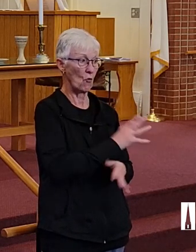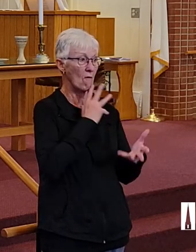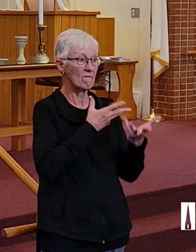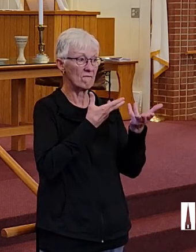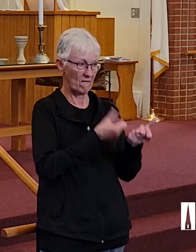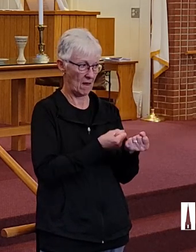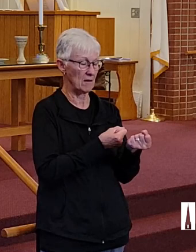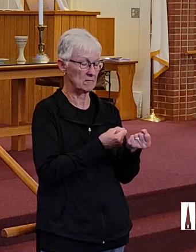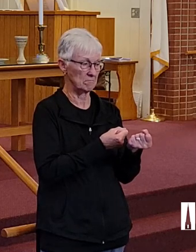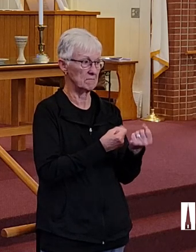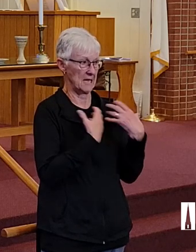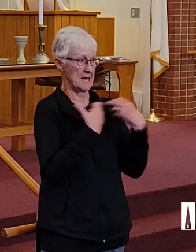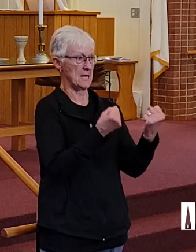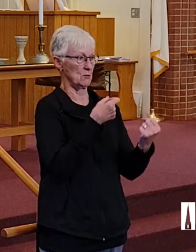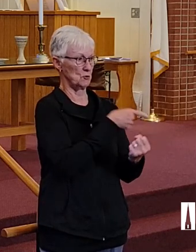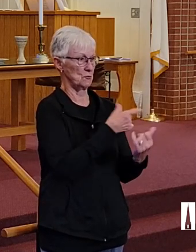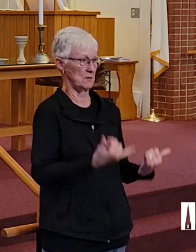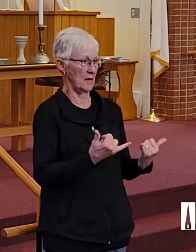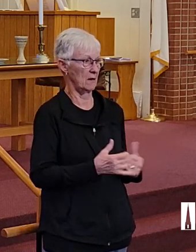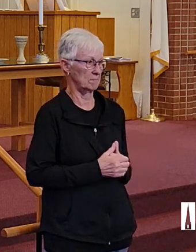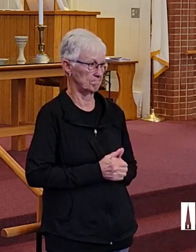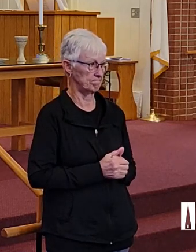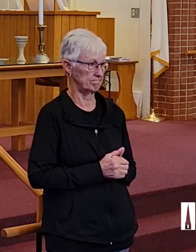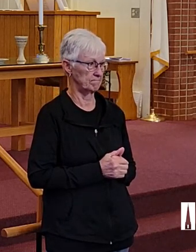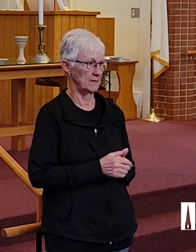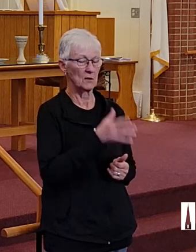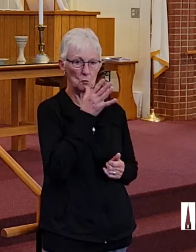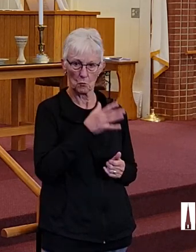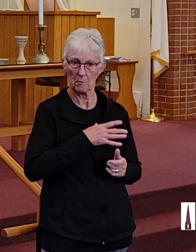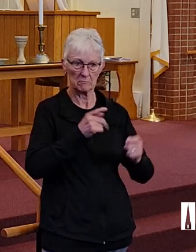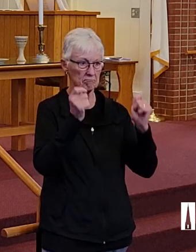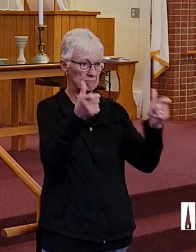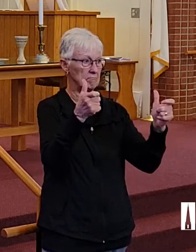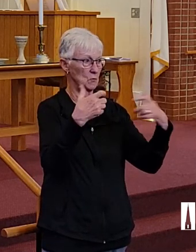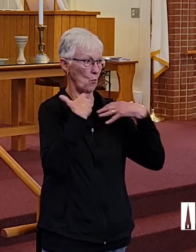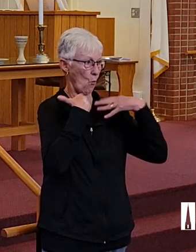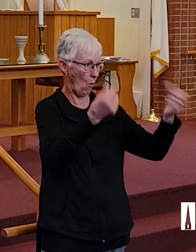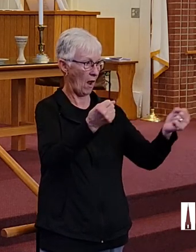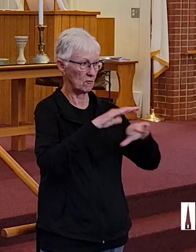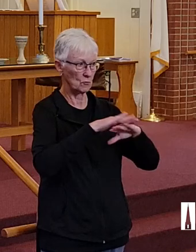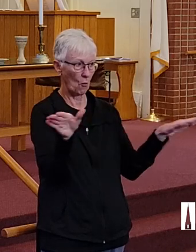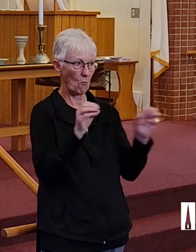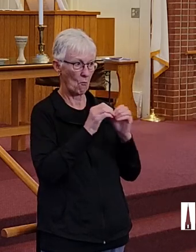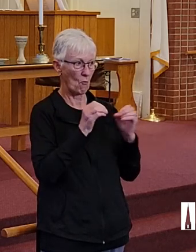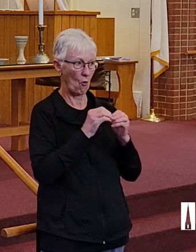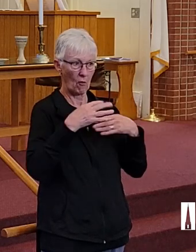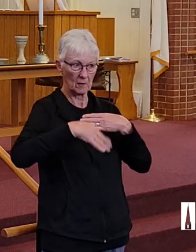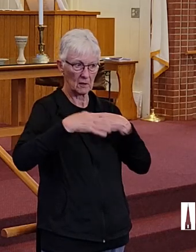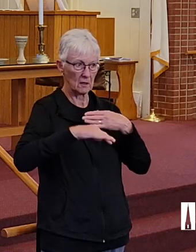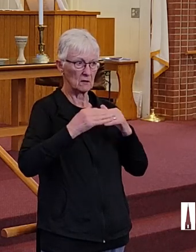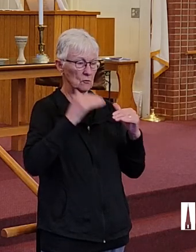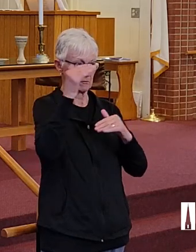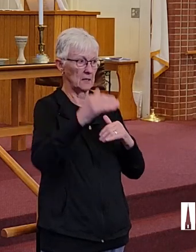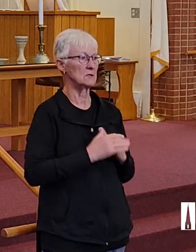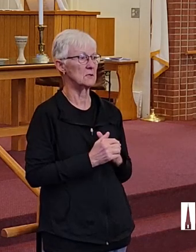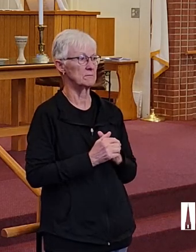well." And instantly the woman was made well. When Jesus came to the leader's house and saw